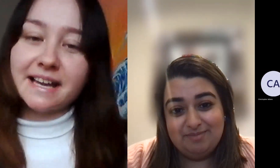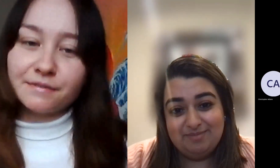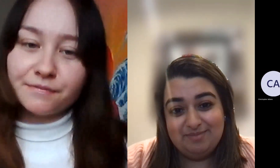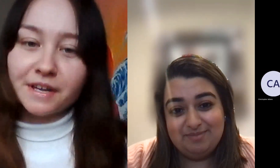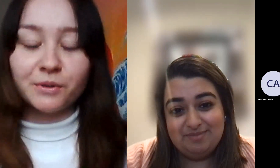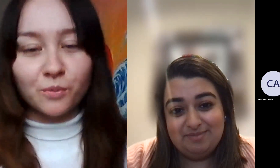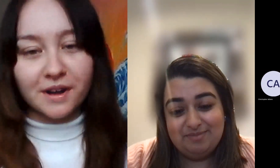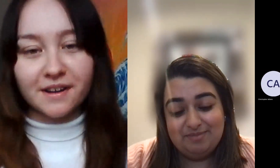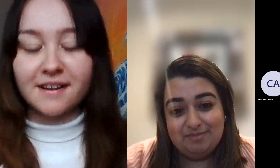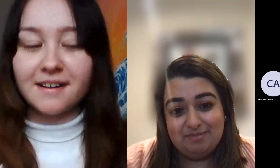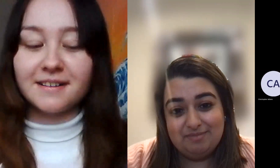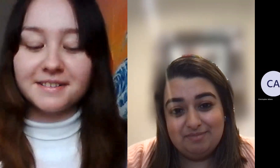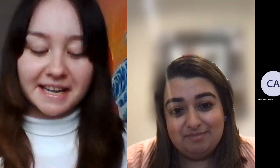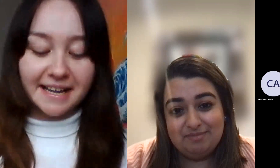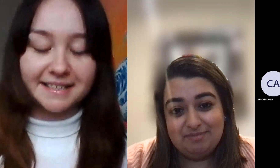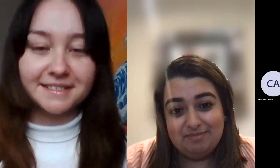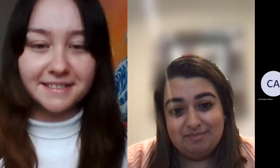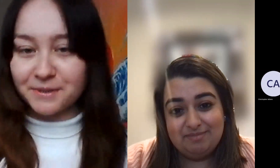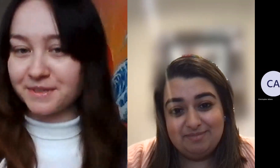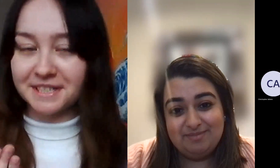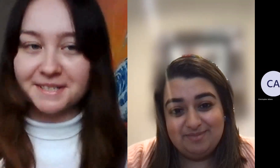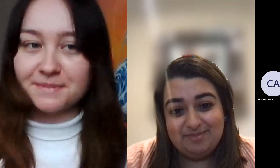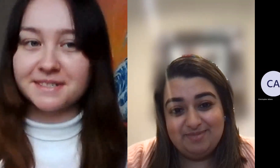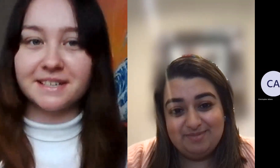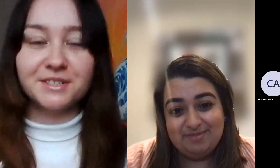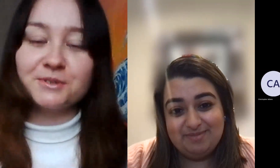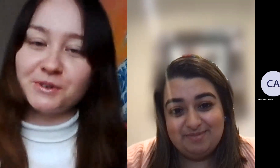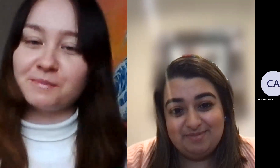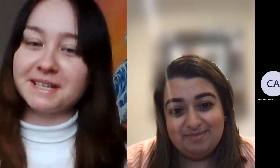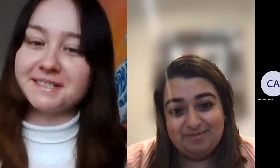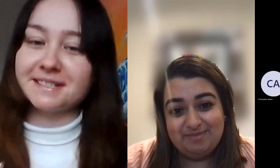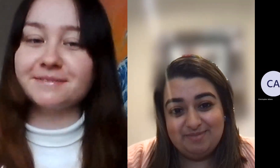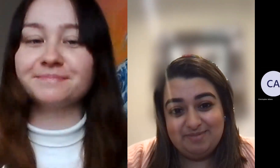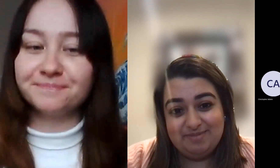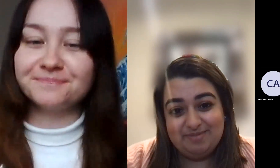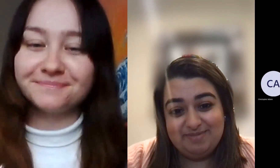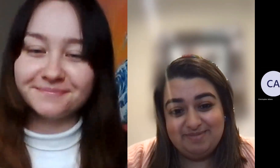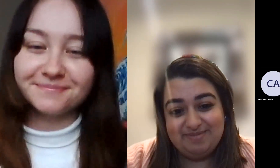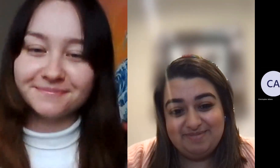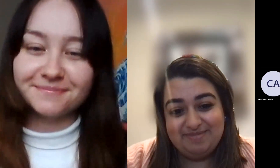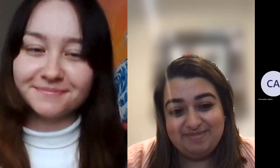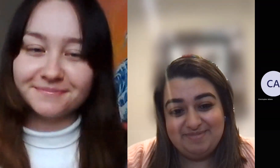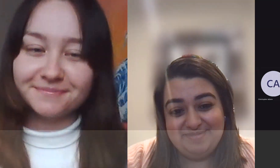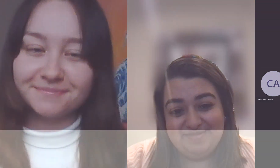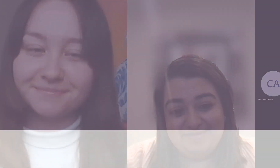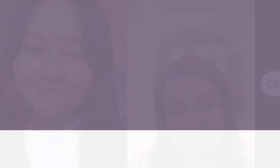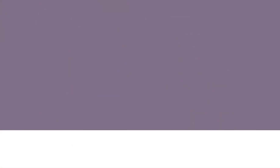relax, have fun, work hard, and like what Jasmine said, you'll do amazing.